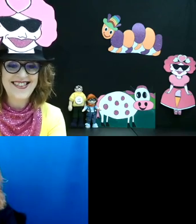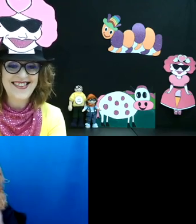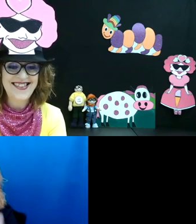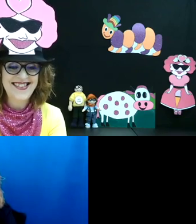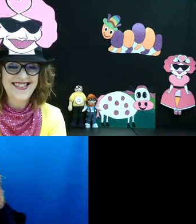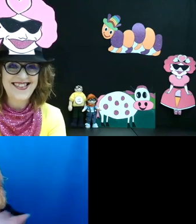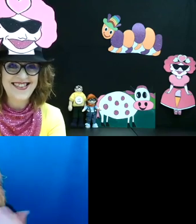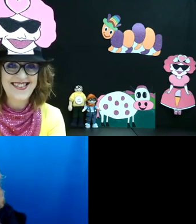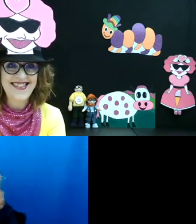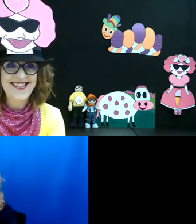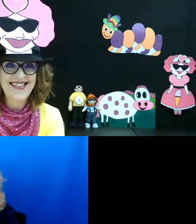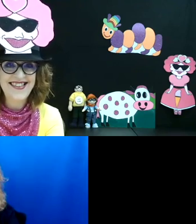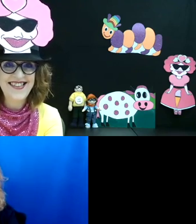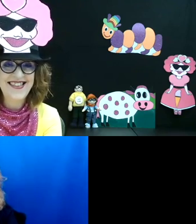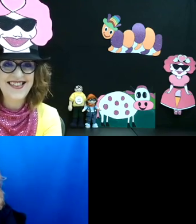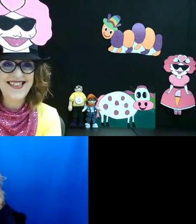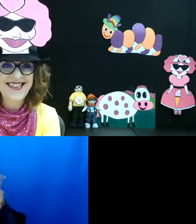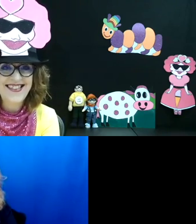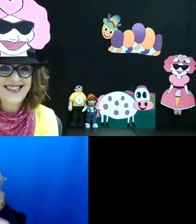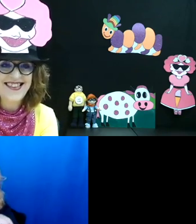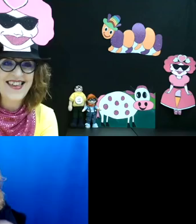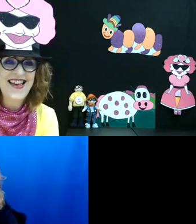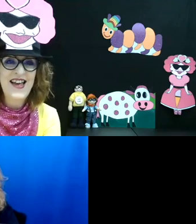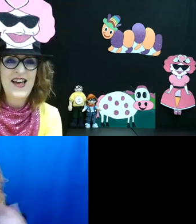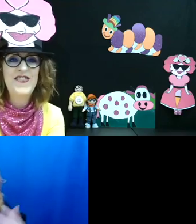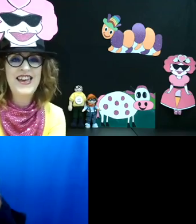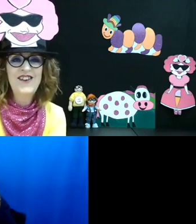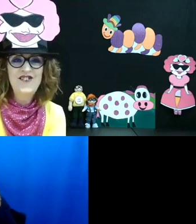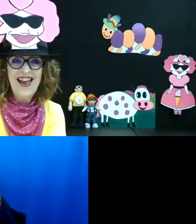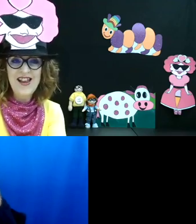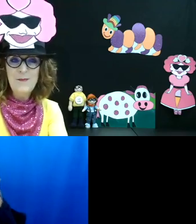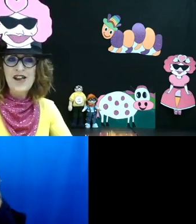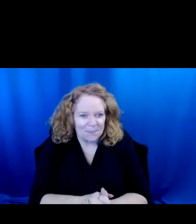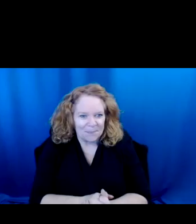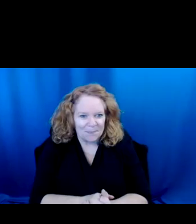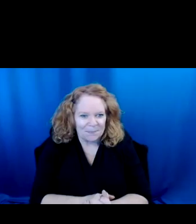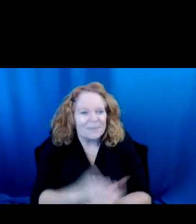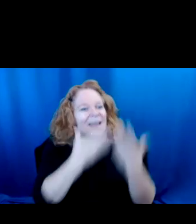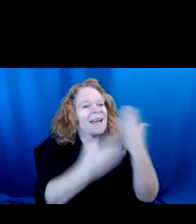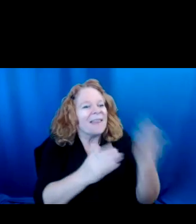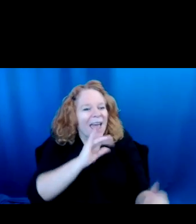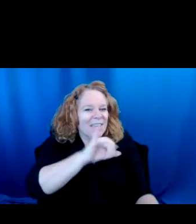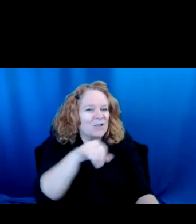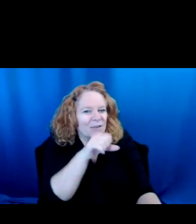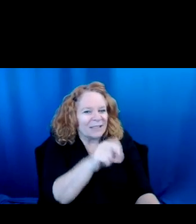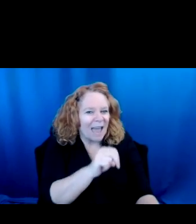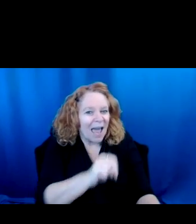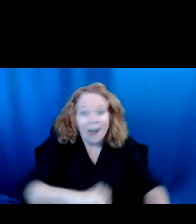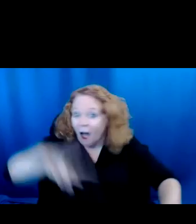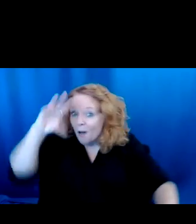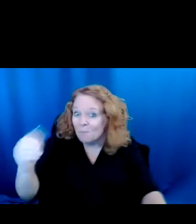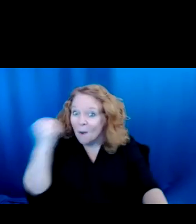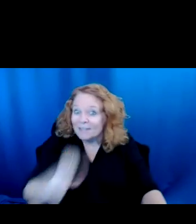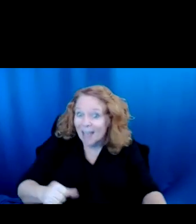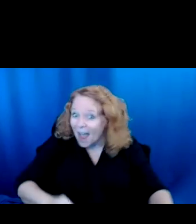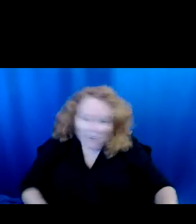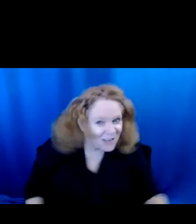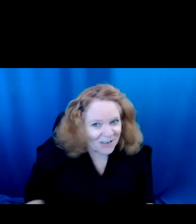Seaside Adventure. Enjoy. Thank you, Jen. Boys and girls,